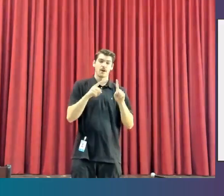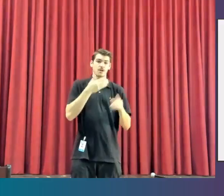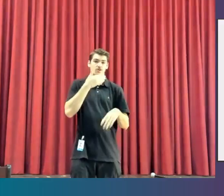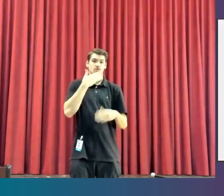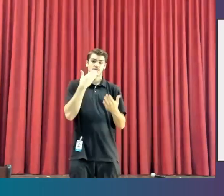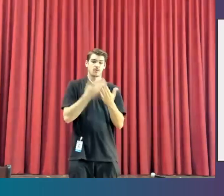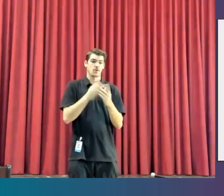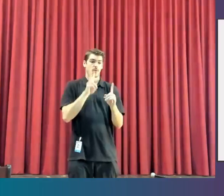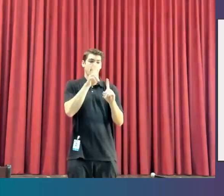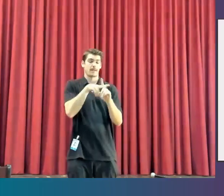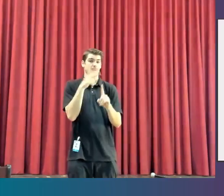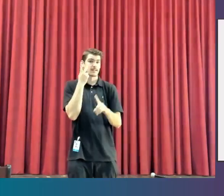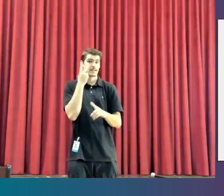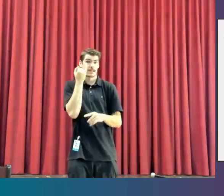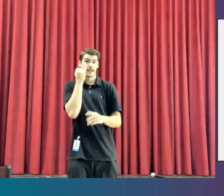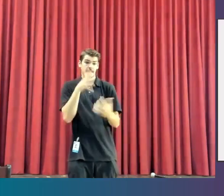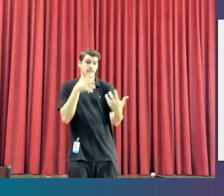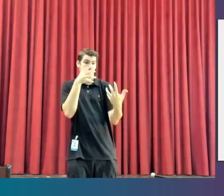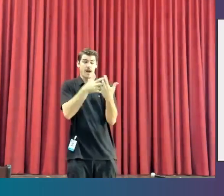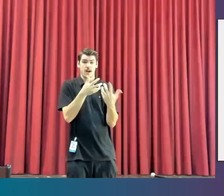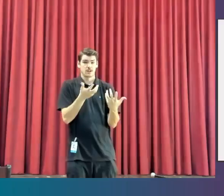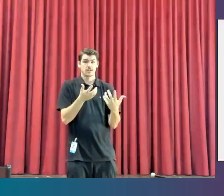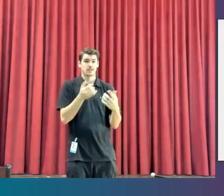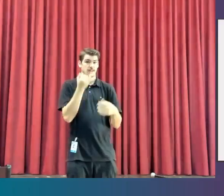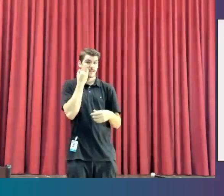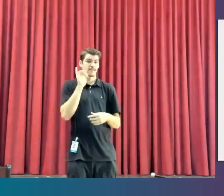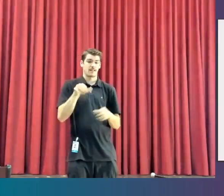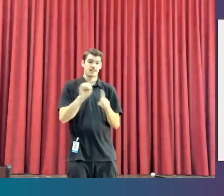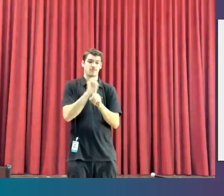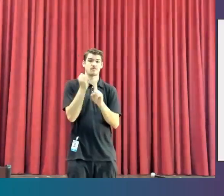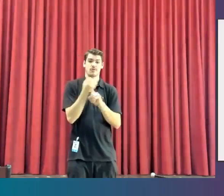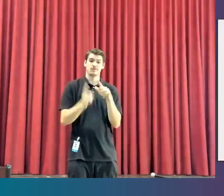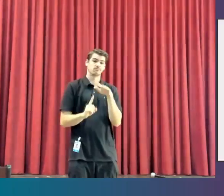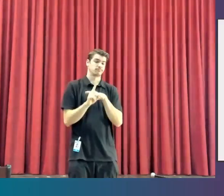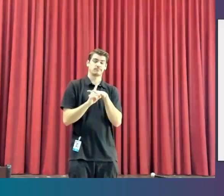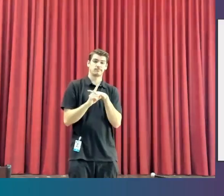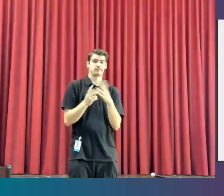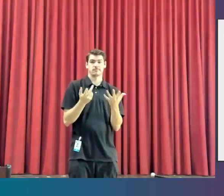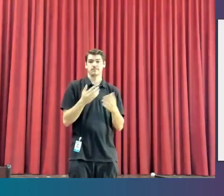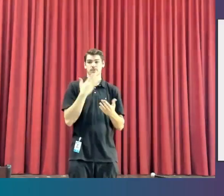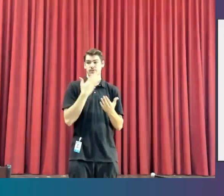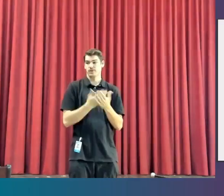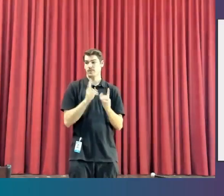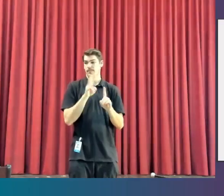apply just to see if you are matched if you're in that situation.